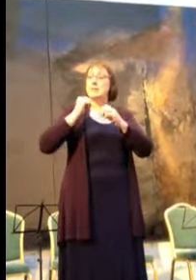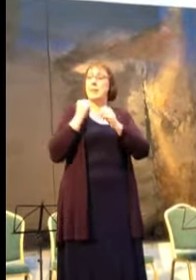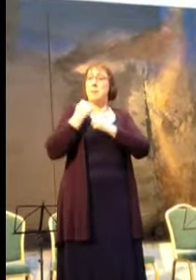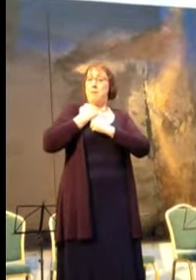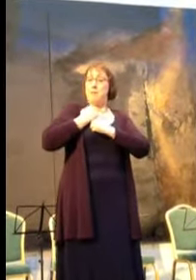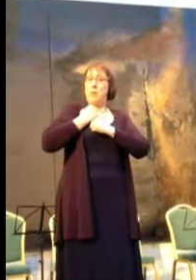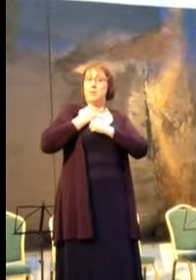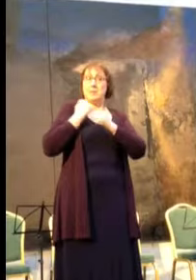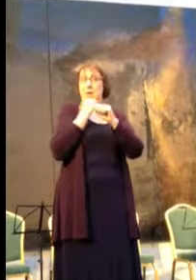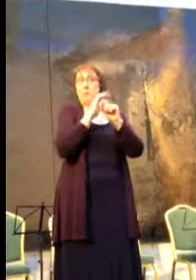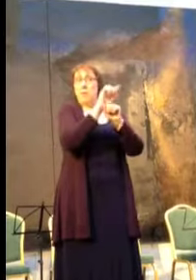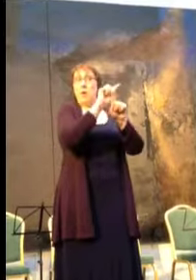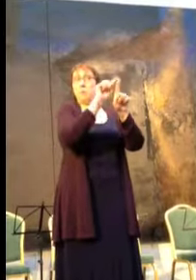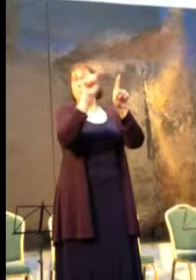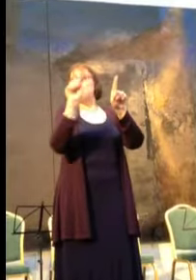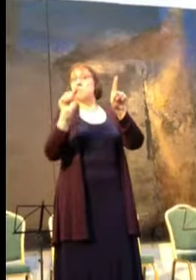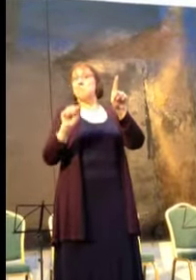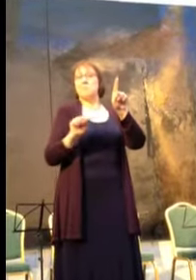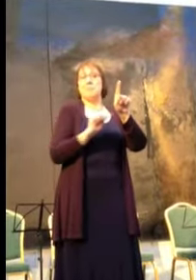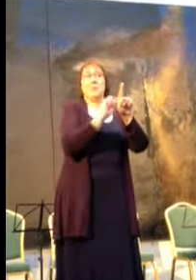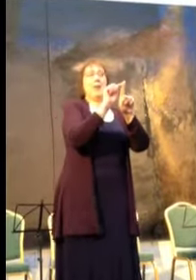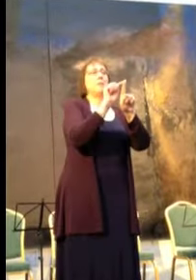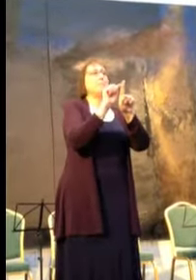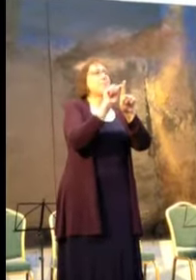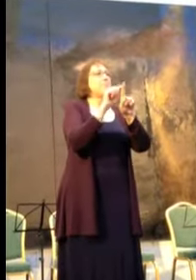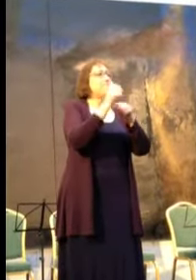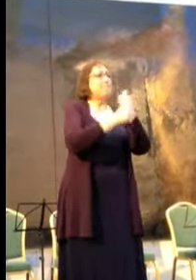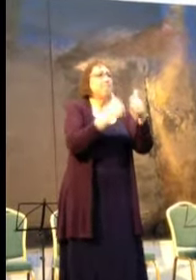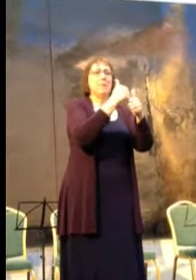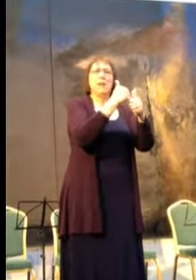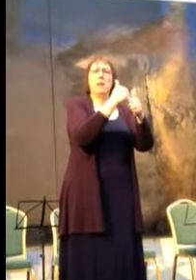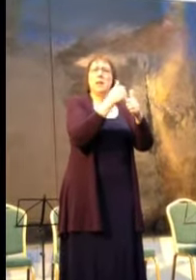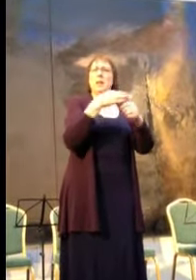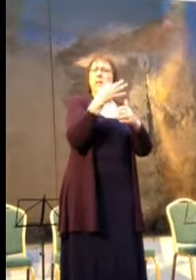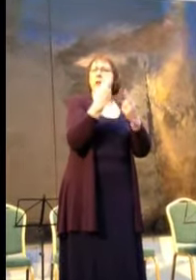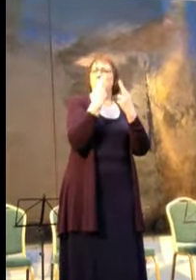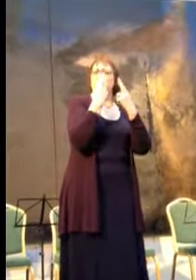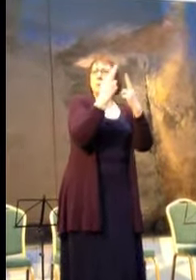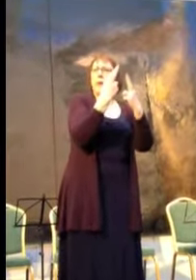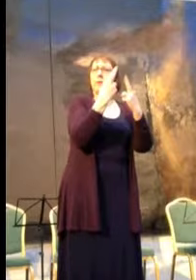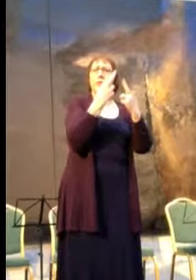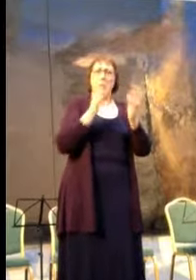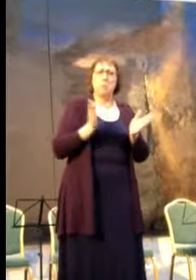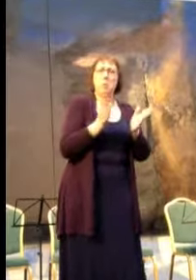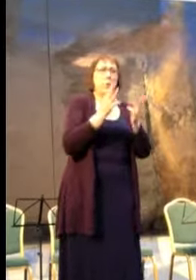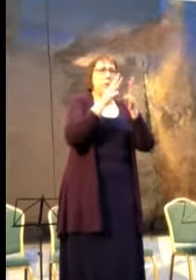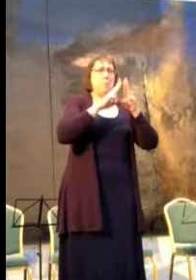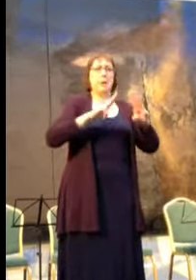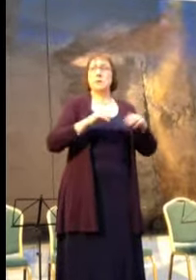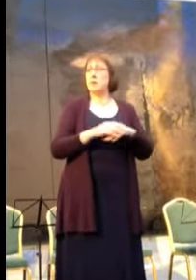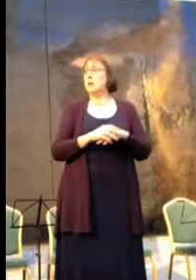forces, all who are so enhancing our reputation working for peace. There are people who work in